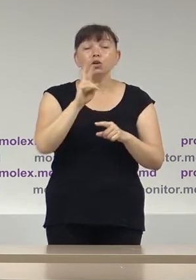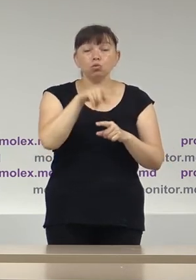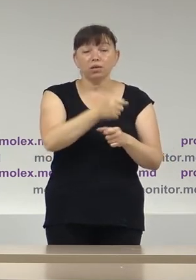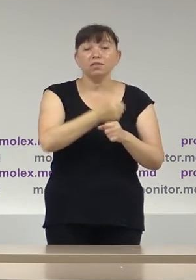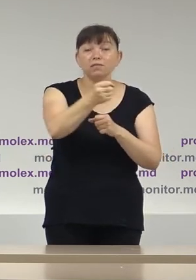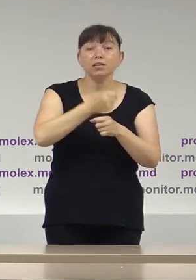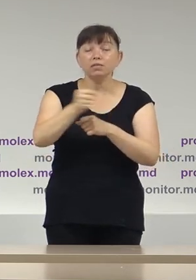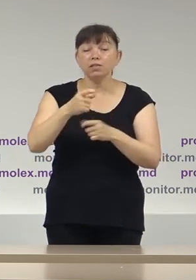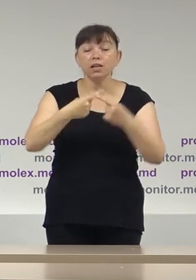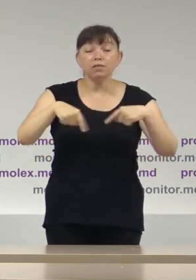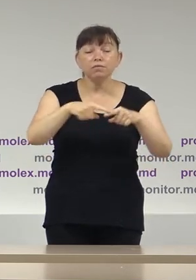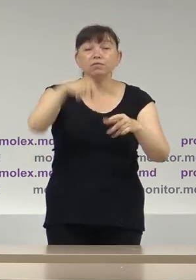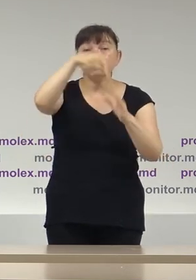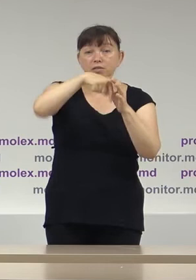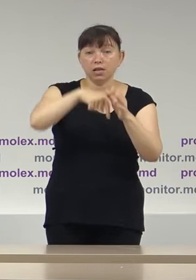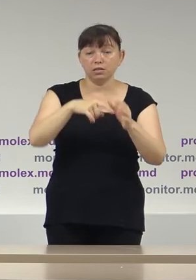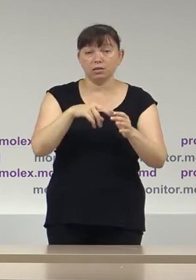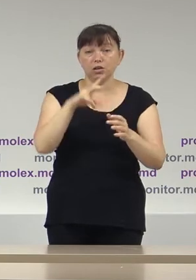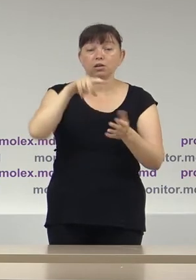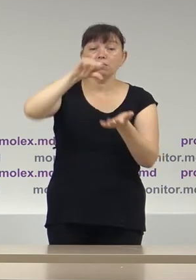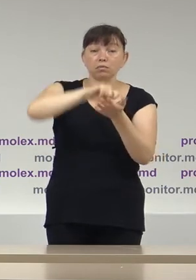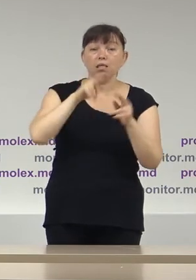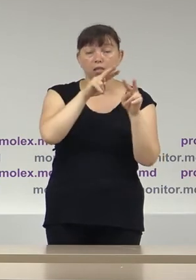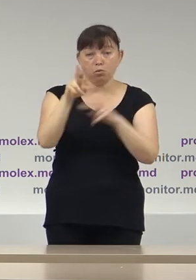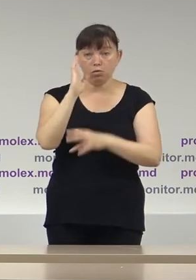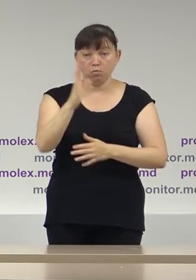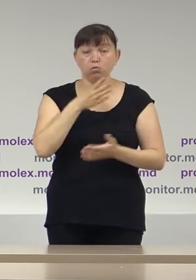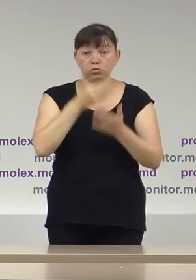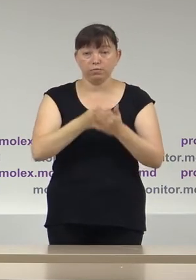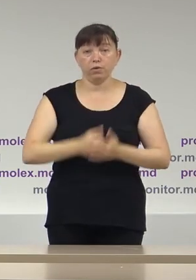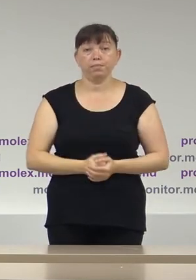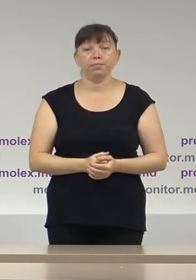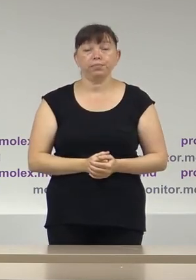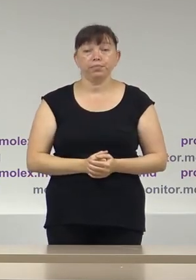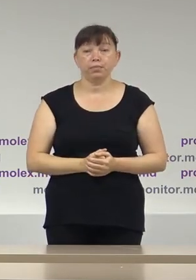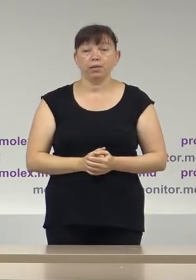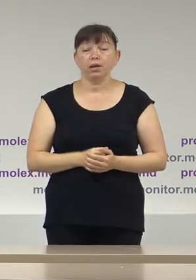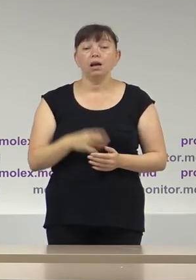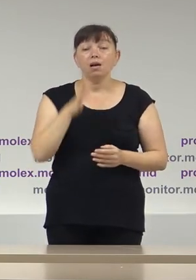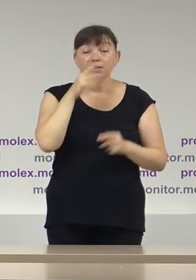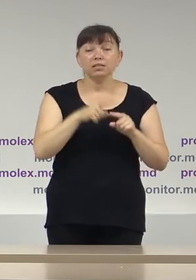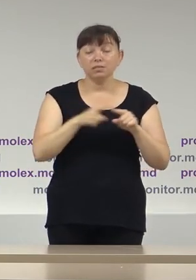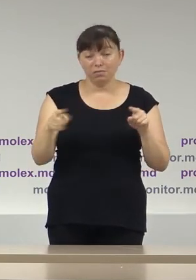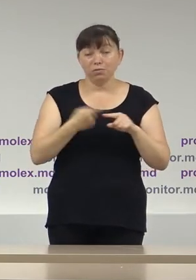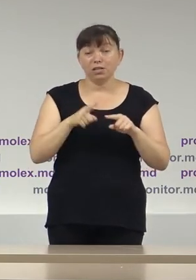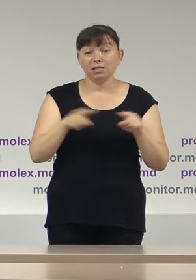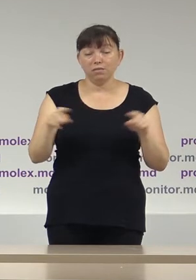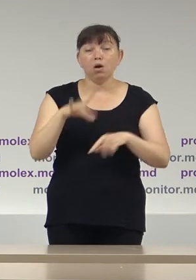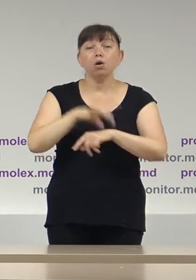Party, 12%. So these are observers accredited at district electoral